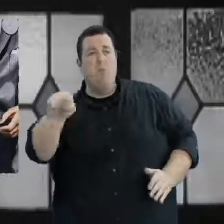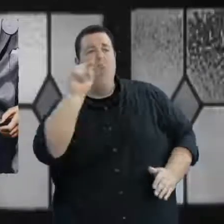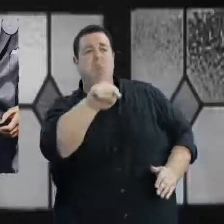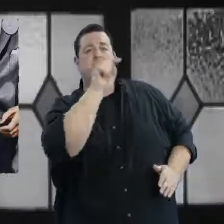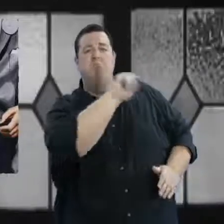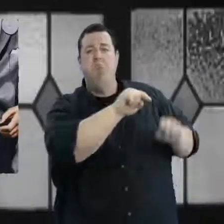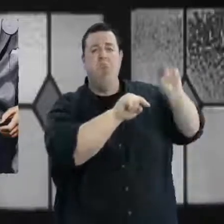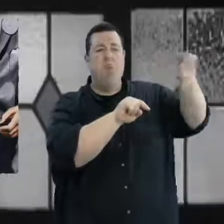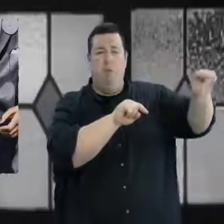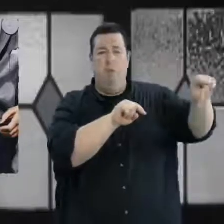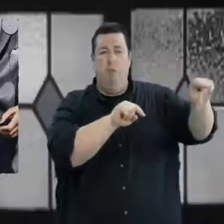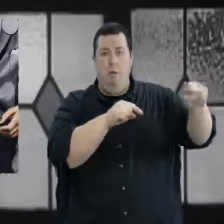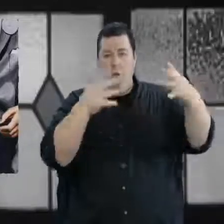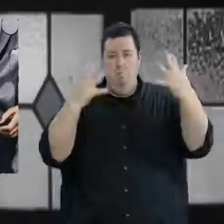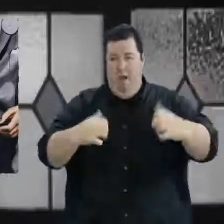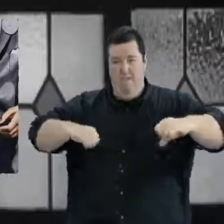Some black Americans wanted to fight back with their fists.